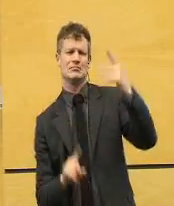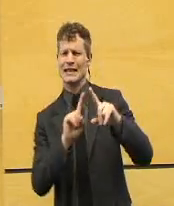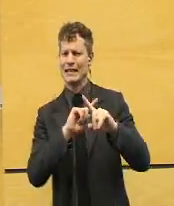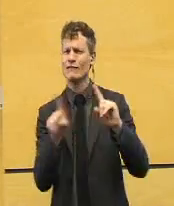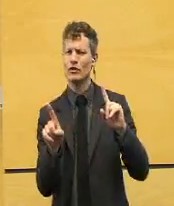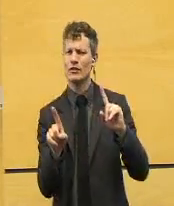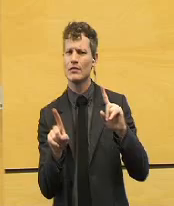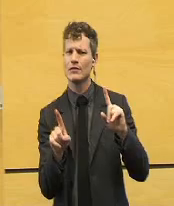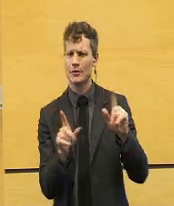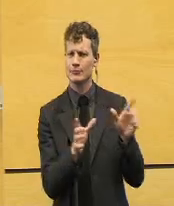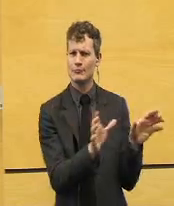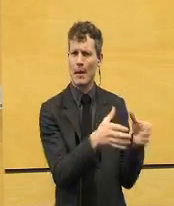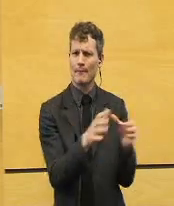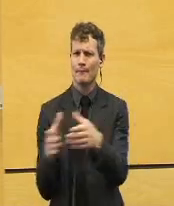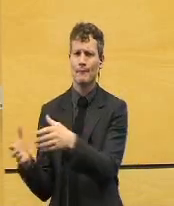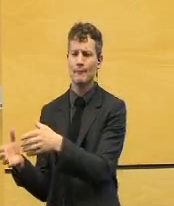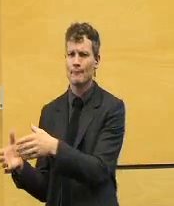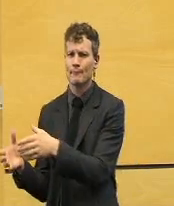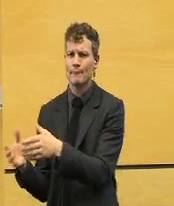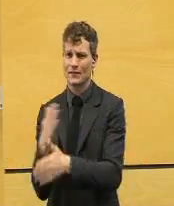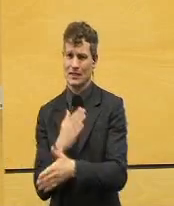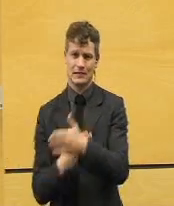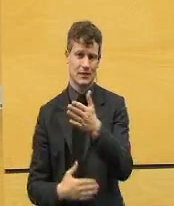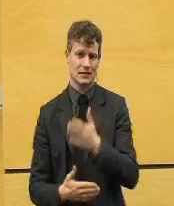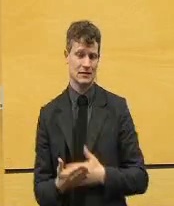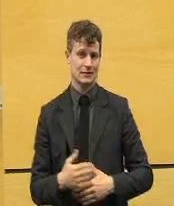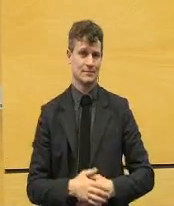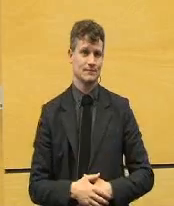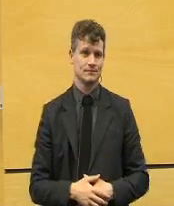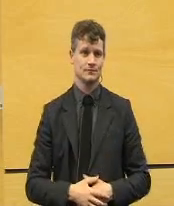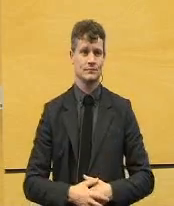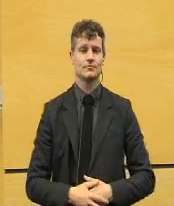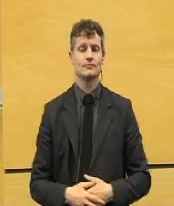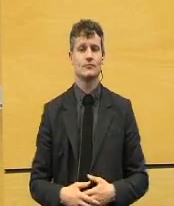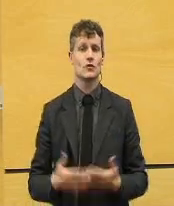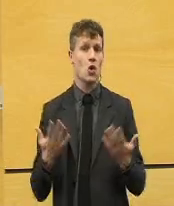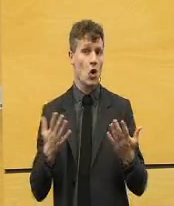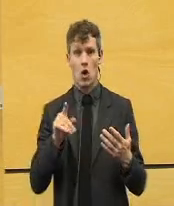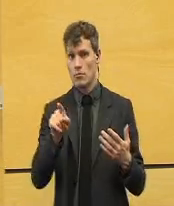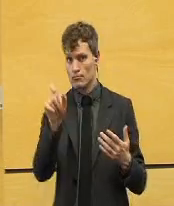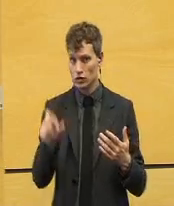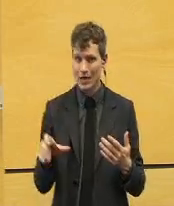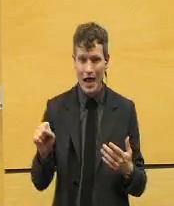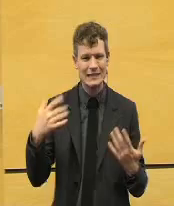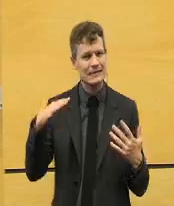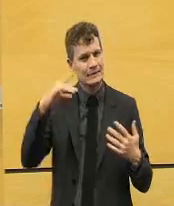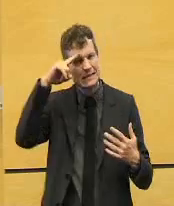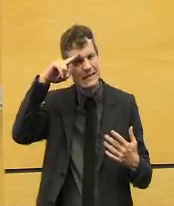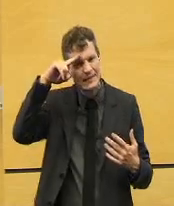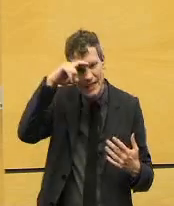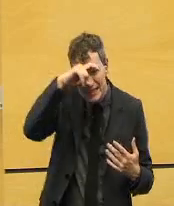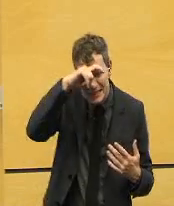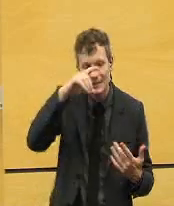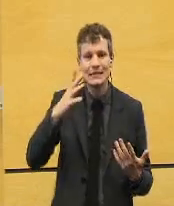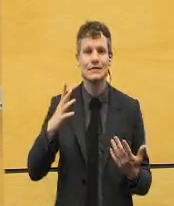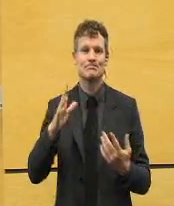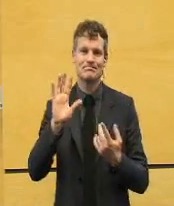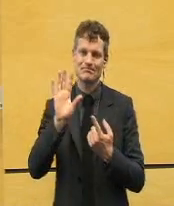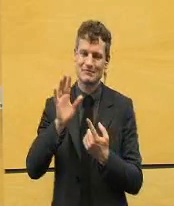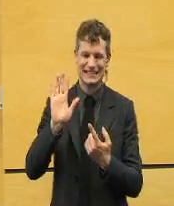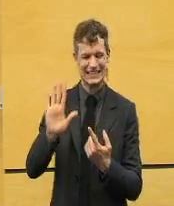impairment, disabilities along with various difficulties and specifically needs